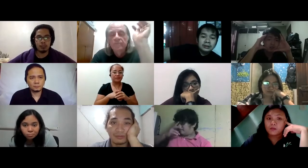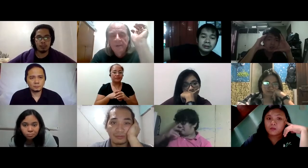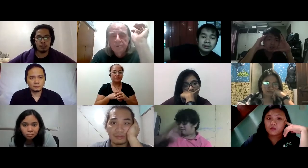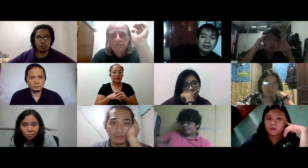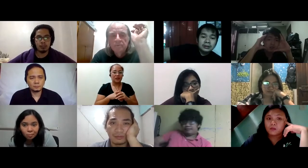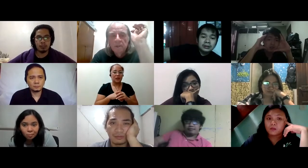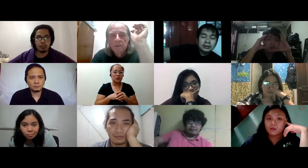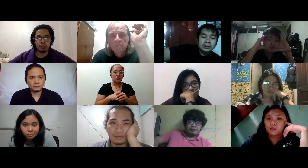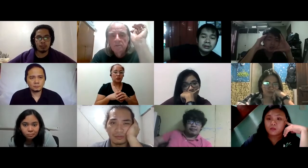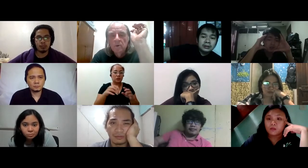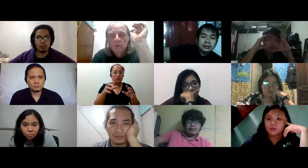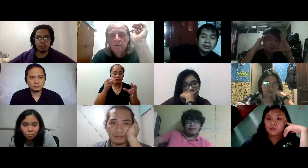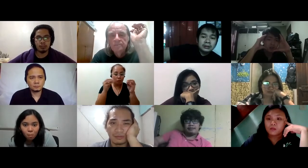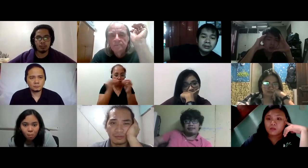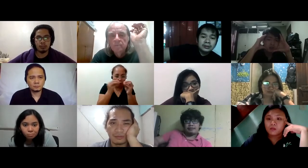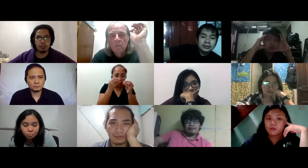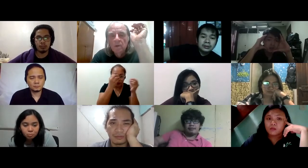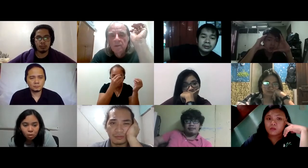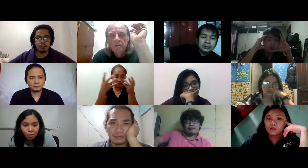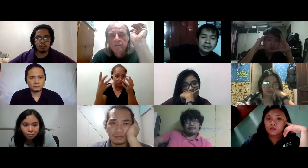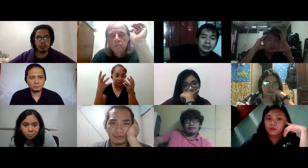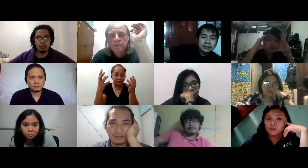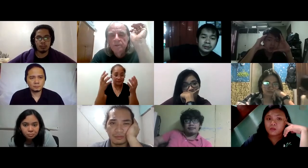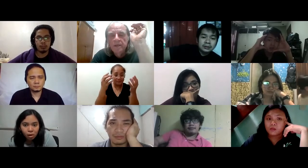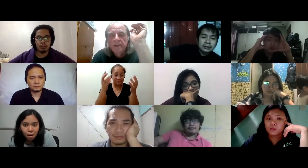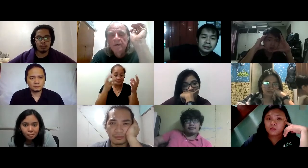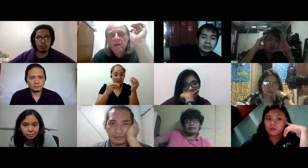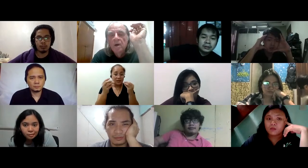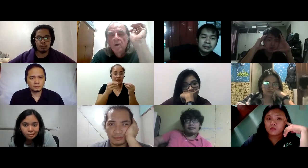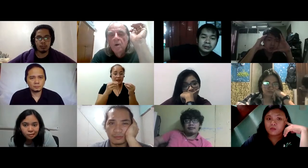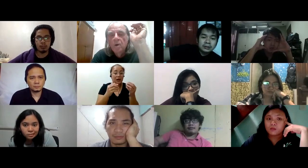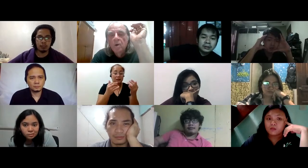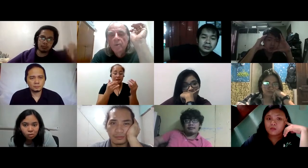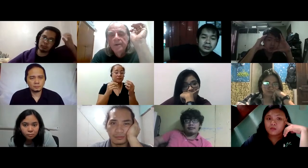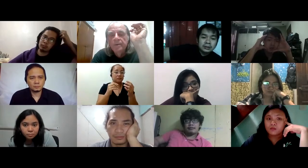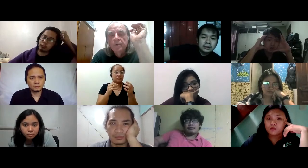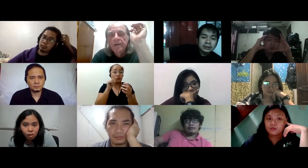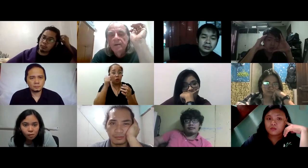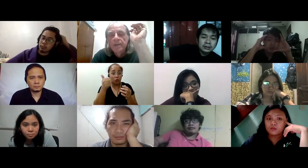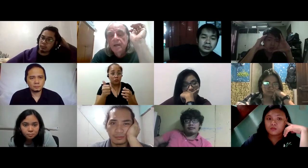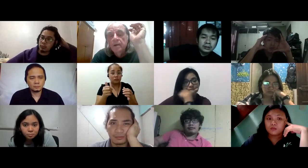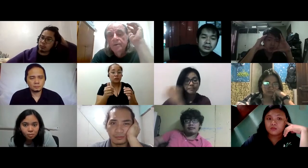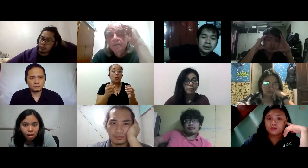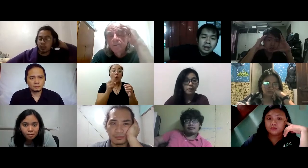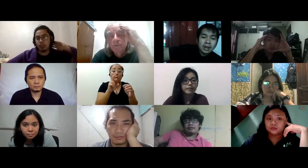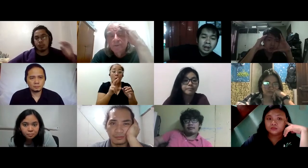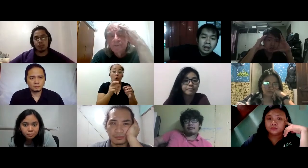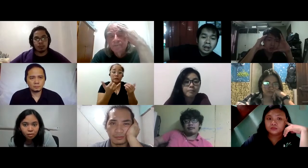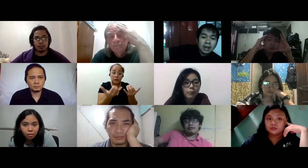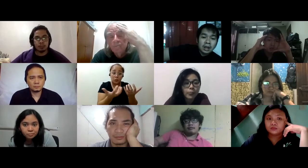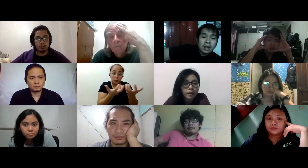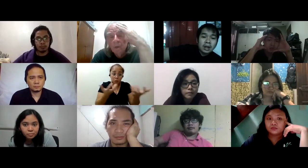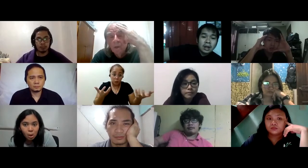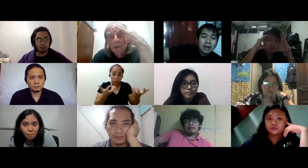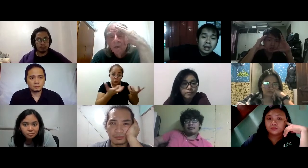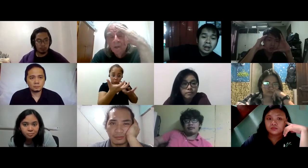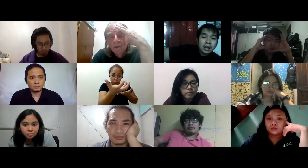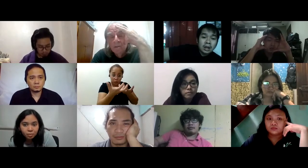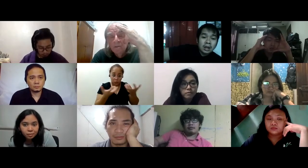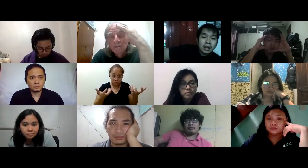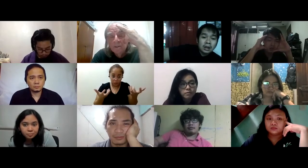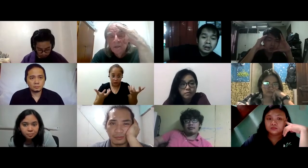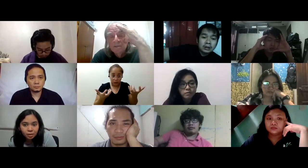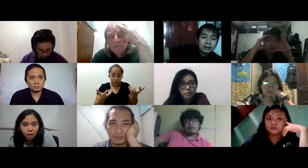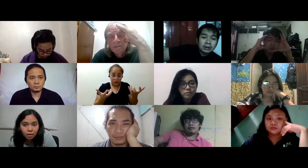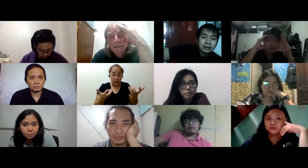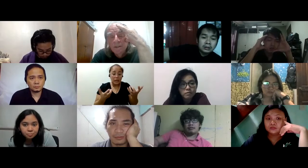more information tomorrow than you would today. Or we can break up now into groups